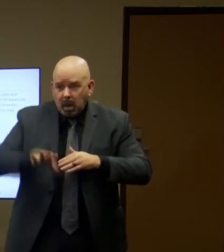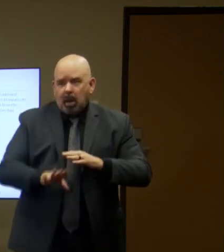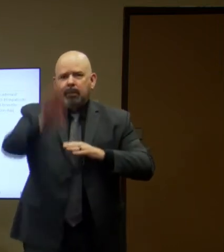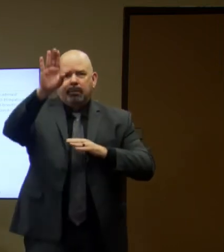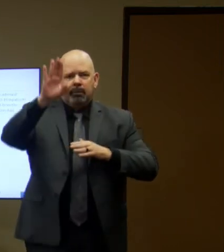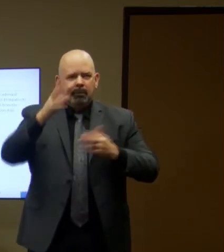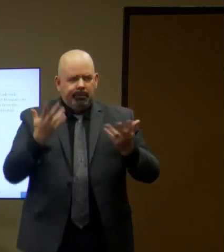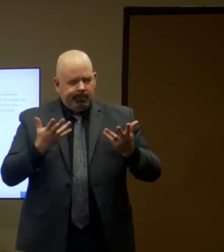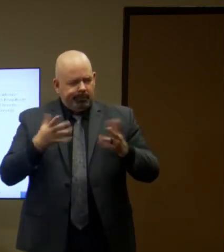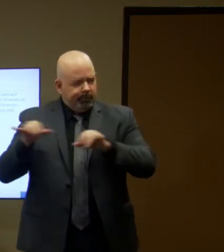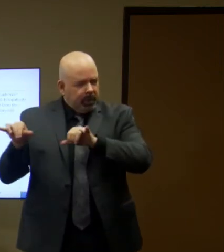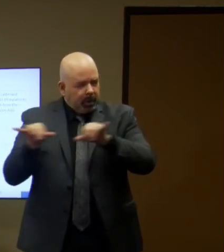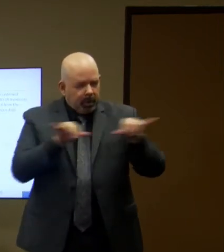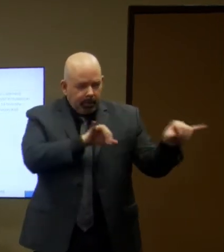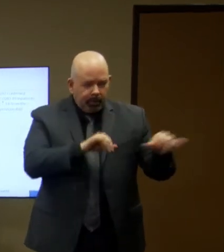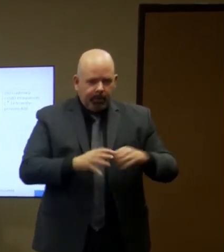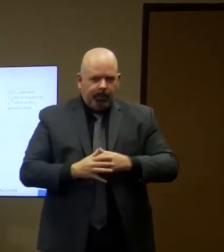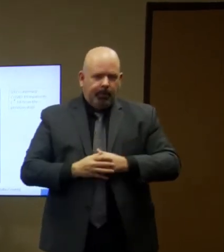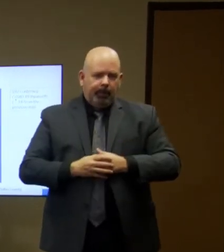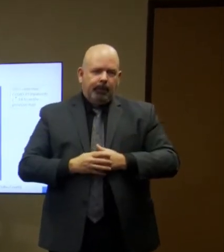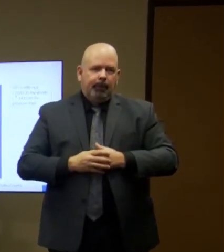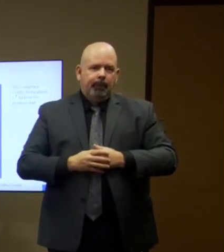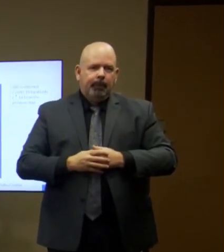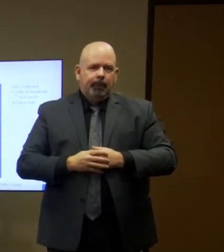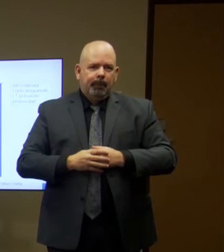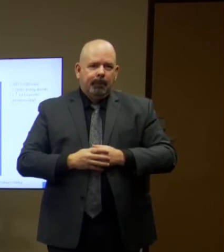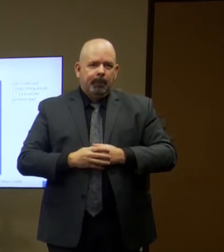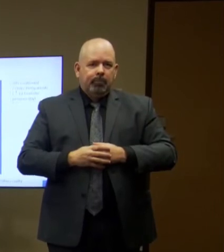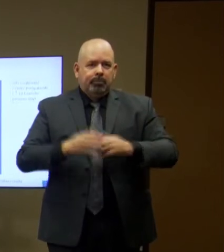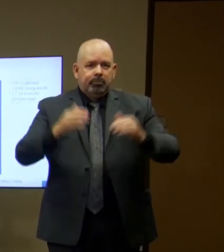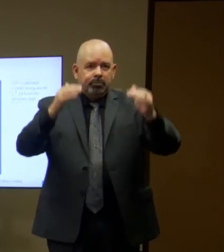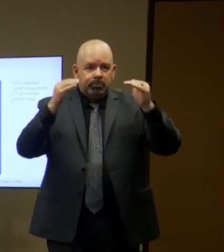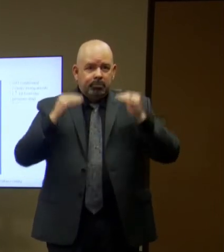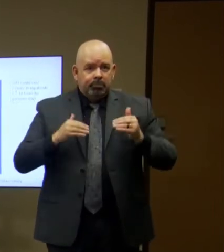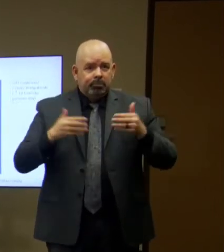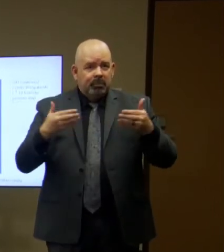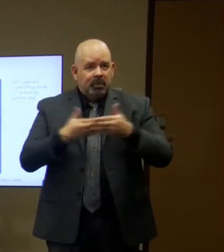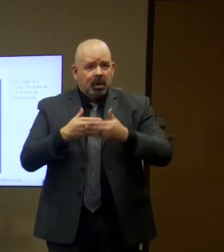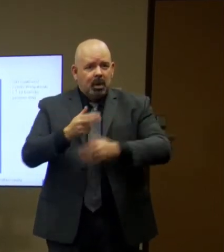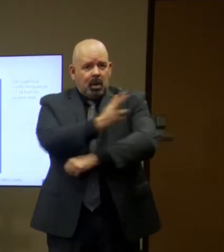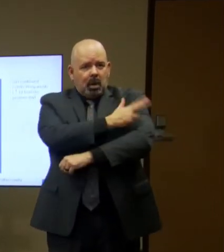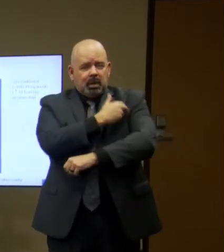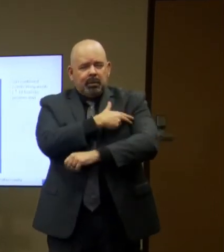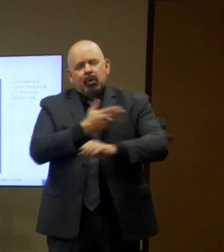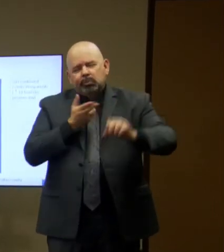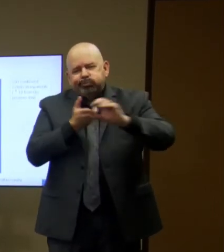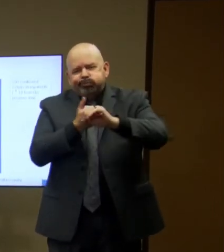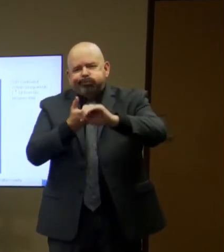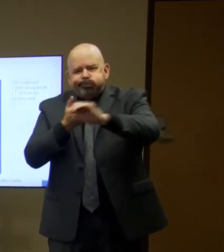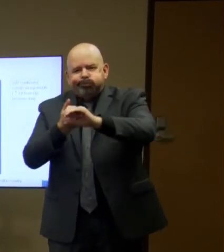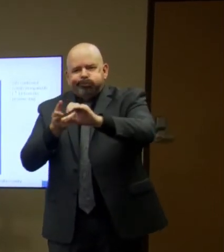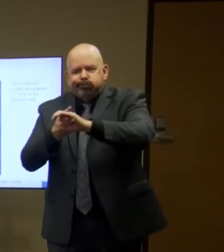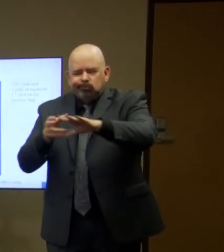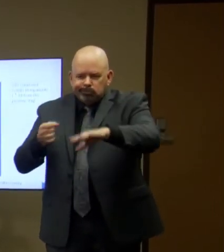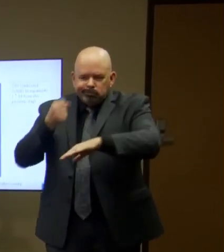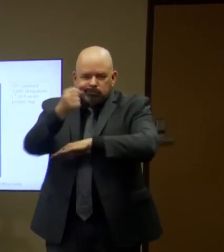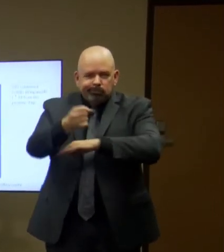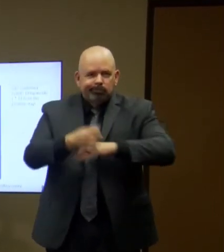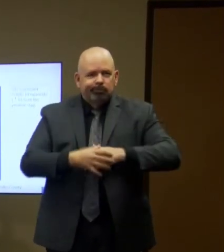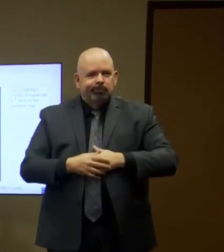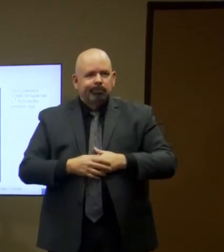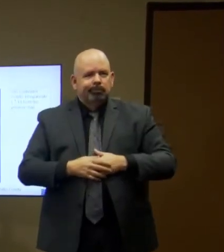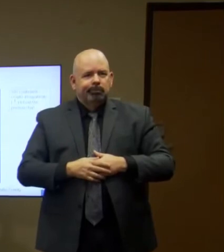again, hospitalizations have jumped dramatically in the last week. 597